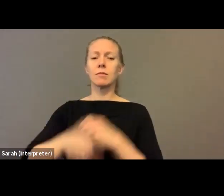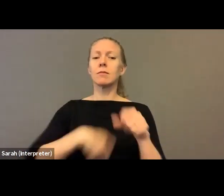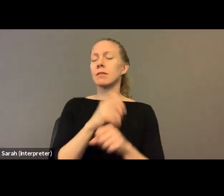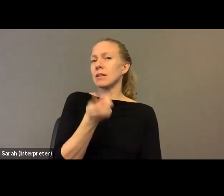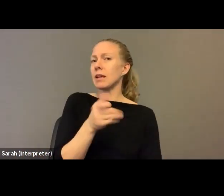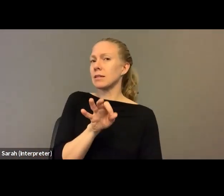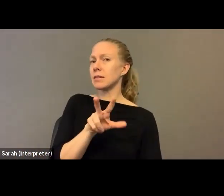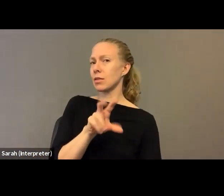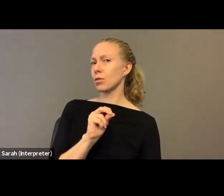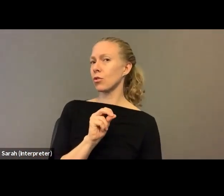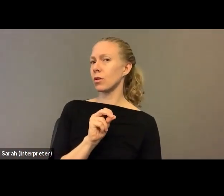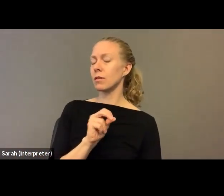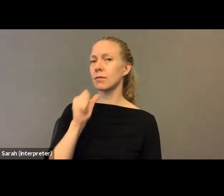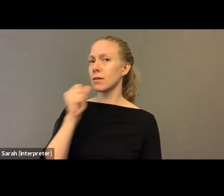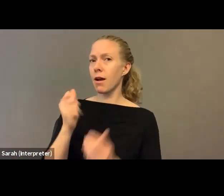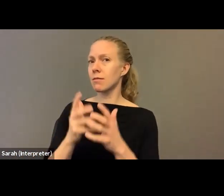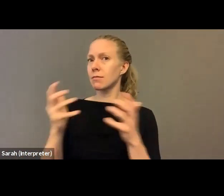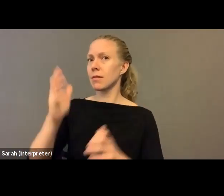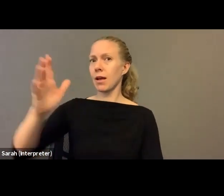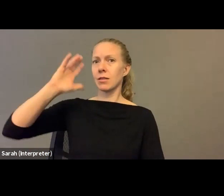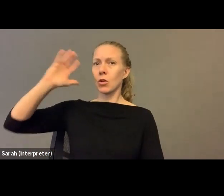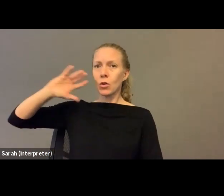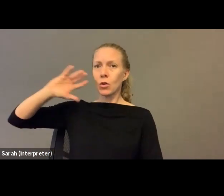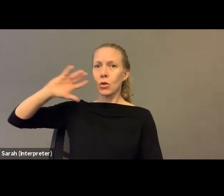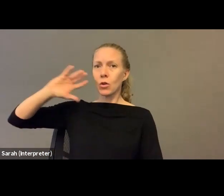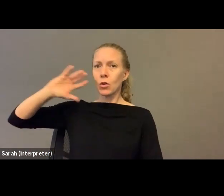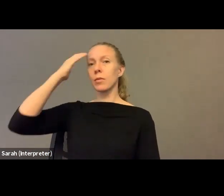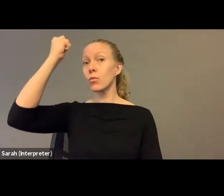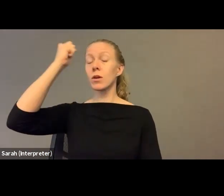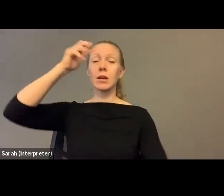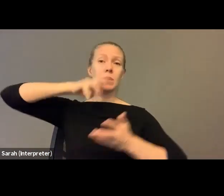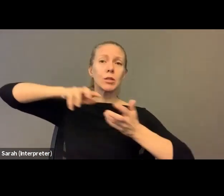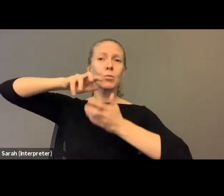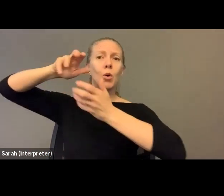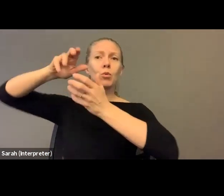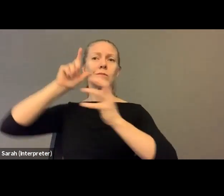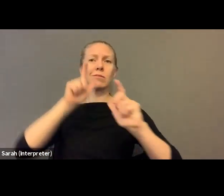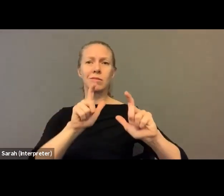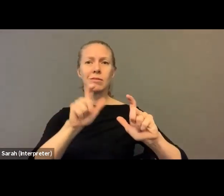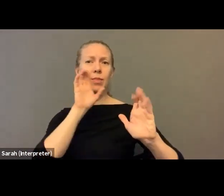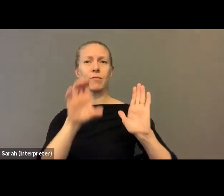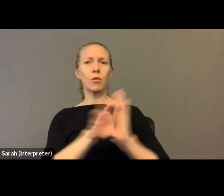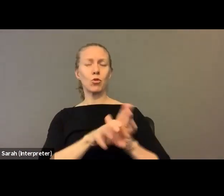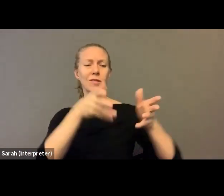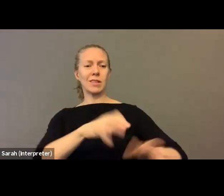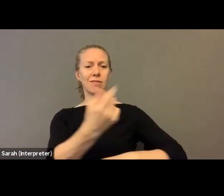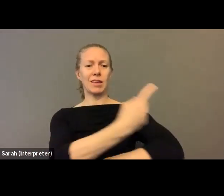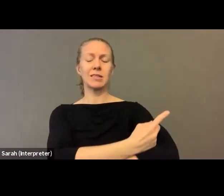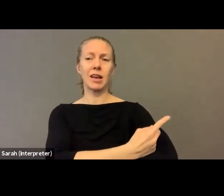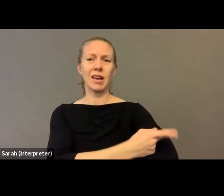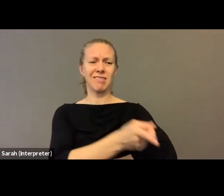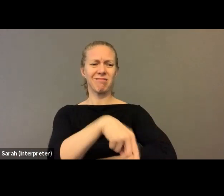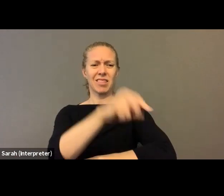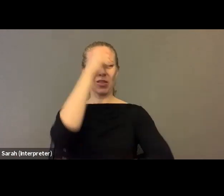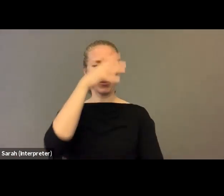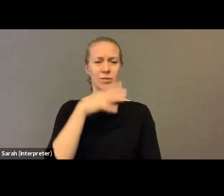long ago that the memory is smoke. The photographs that survive of the men who didn't. The proud